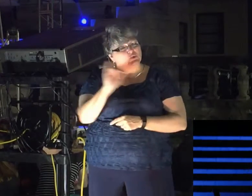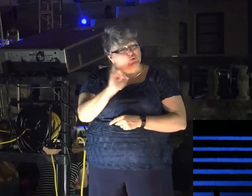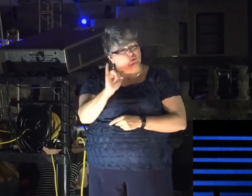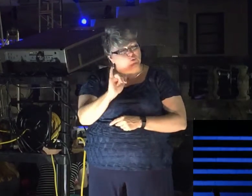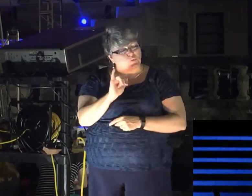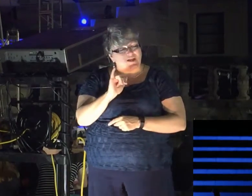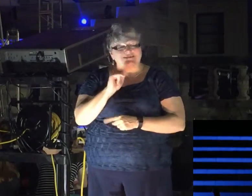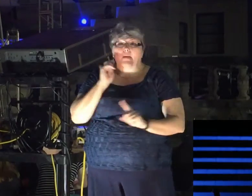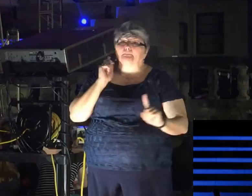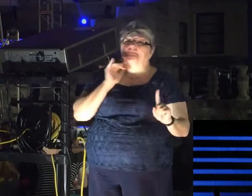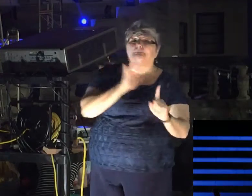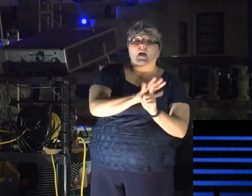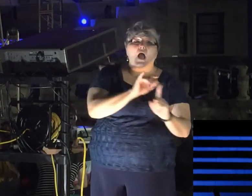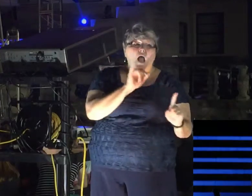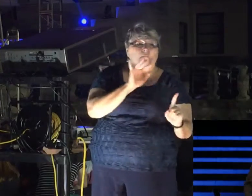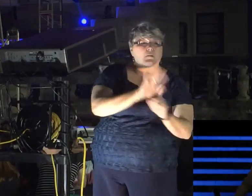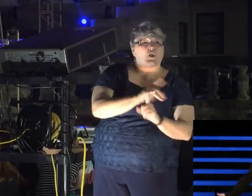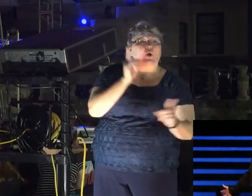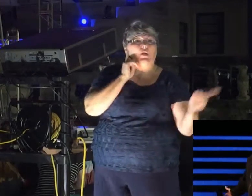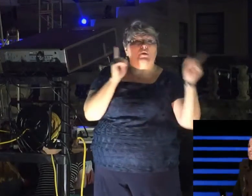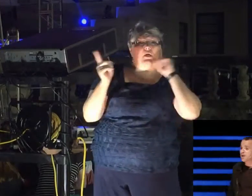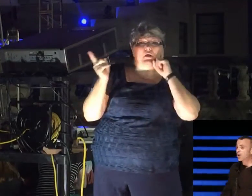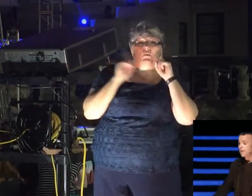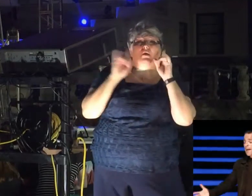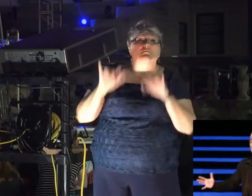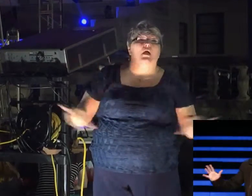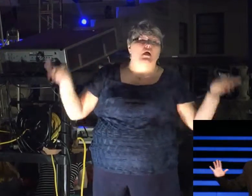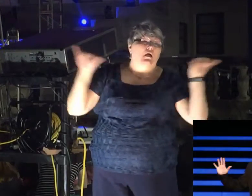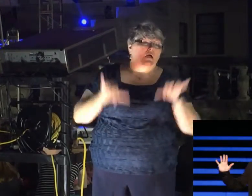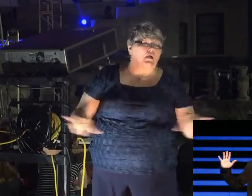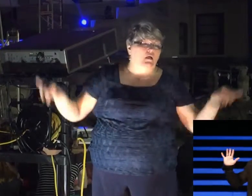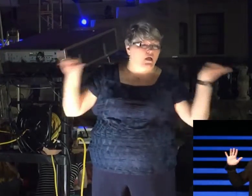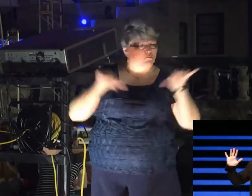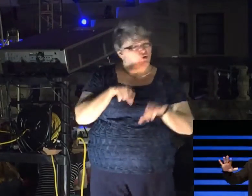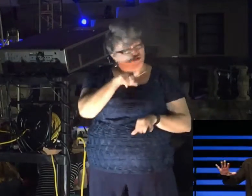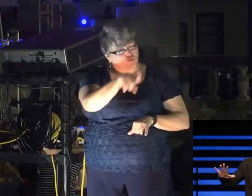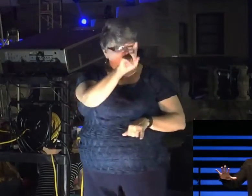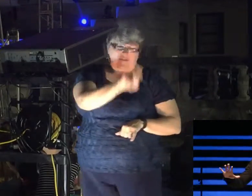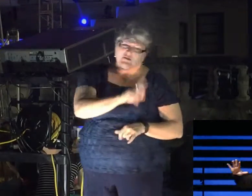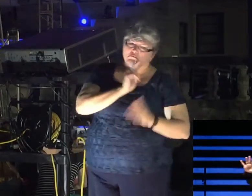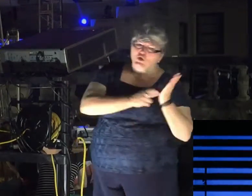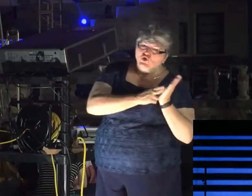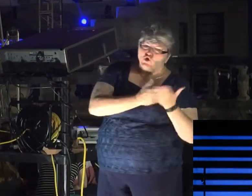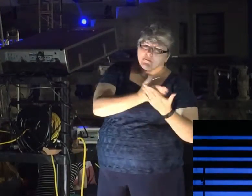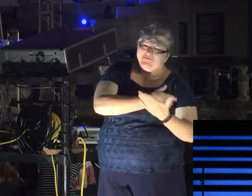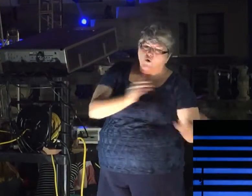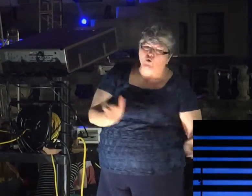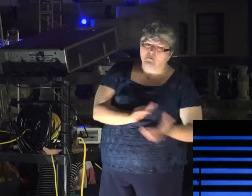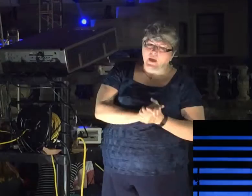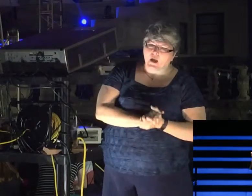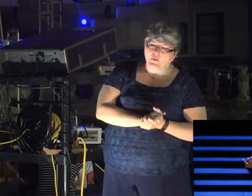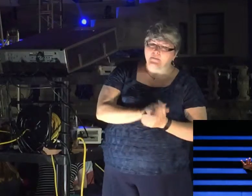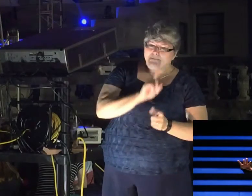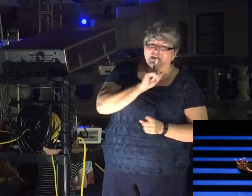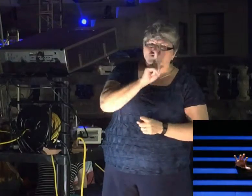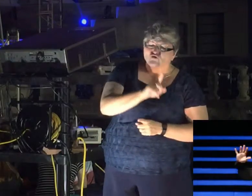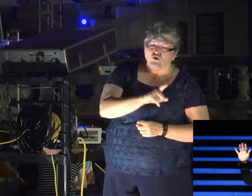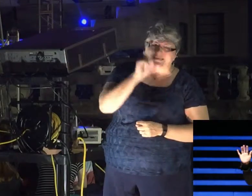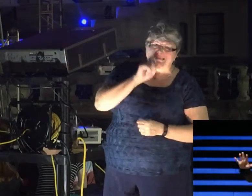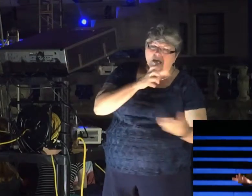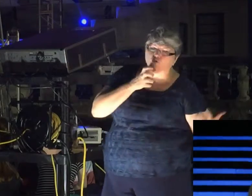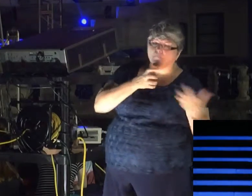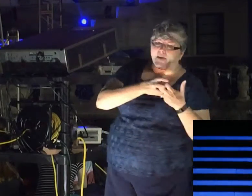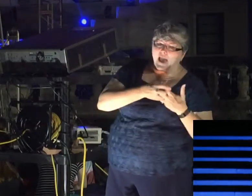hurting us. The popular narrative I hear all the time is You got to be sure before you marry someone